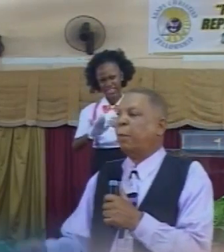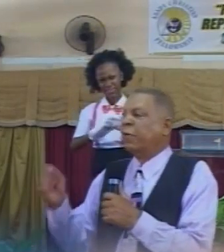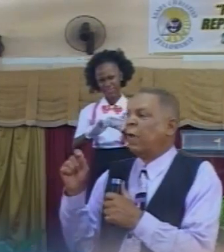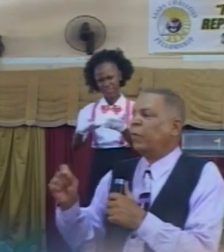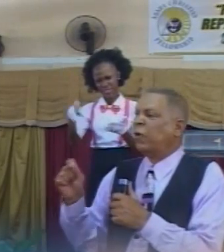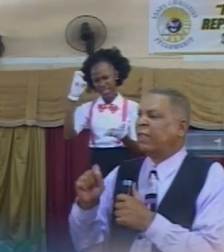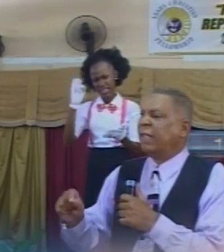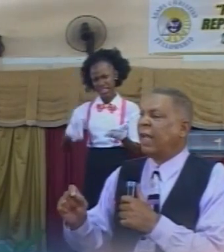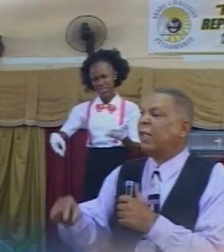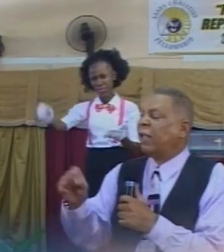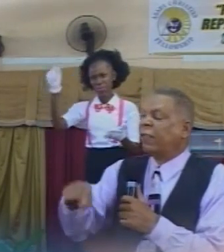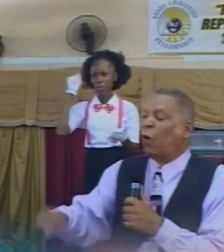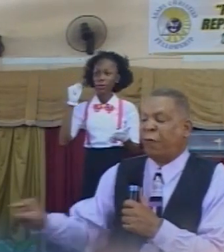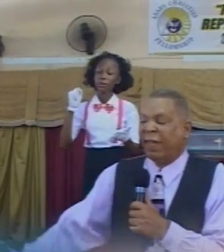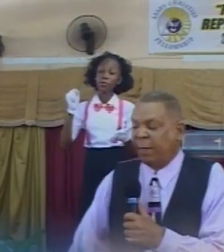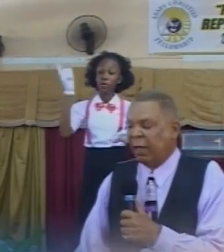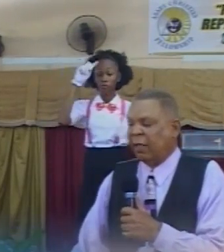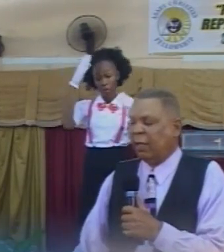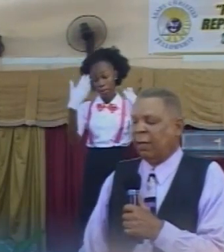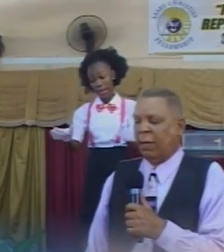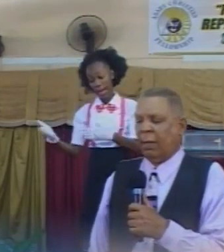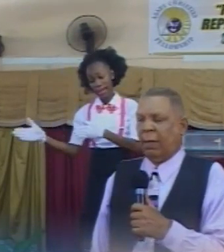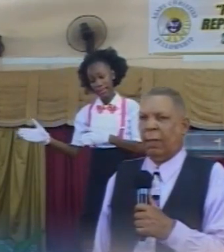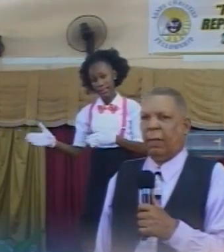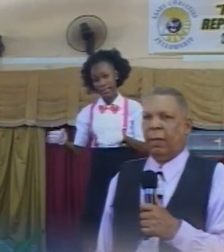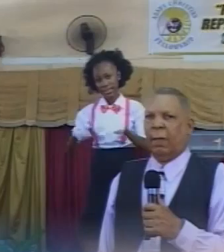For presumptuous sins are not so forgivable.